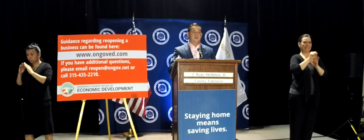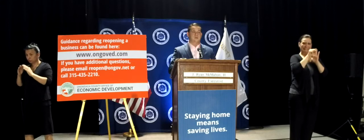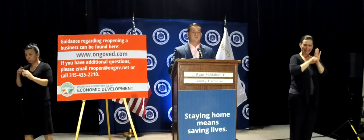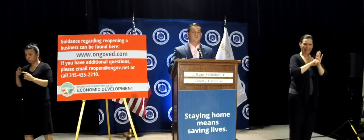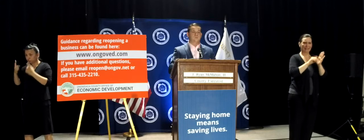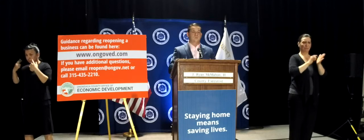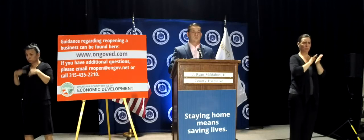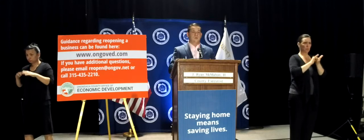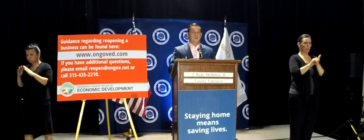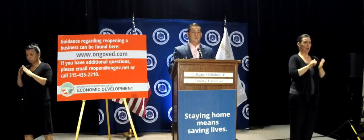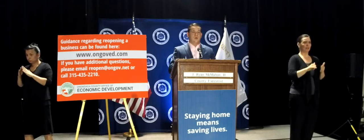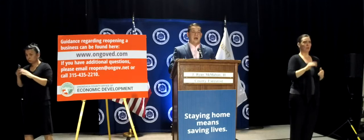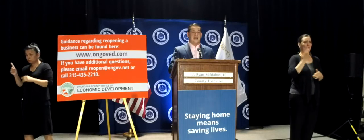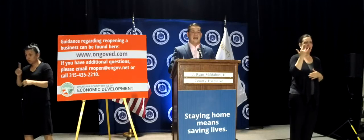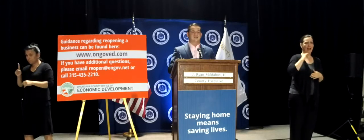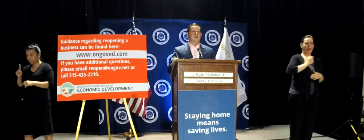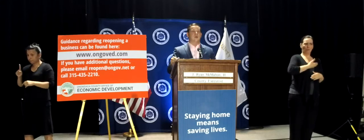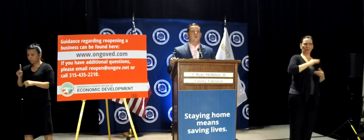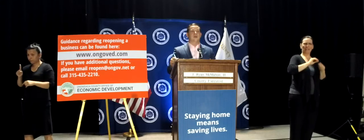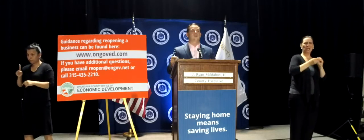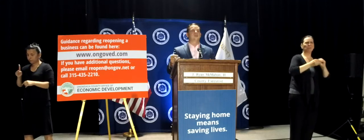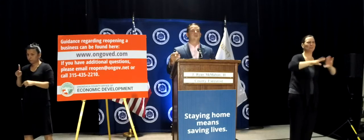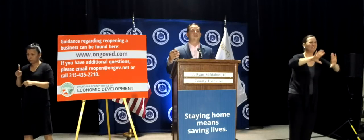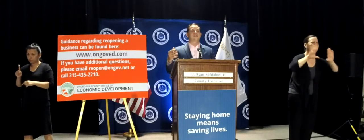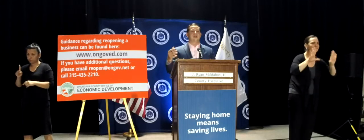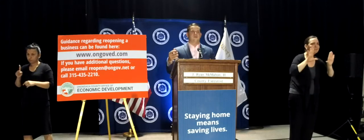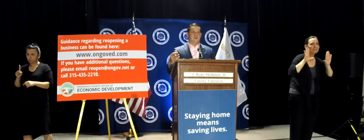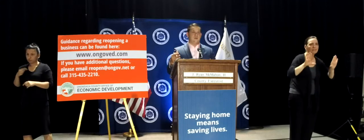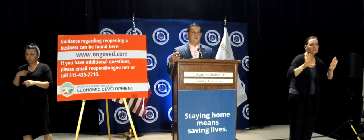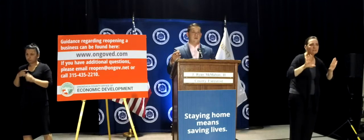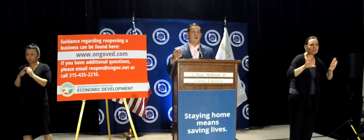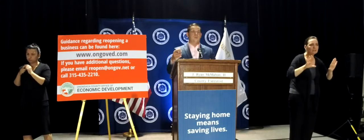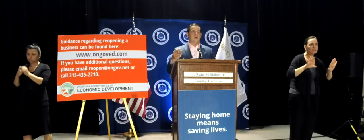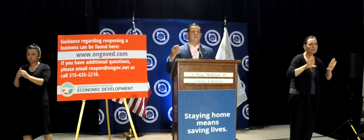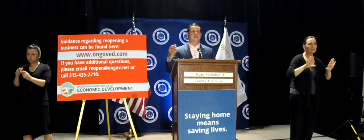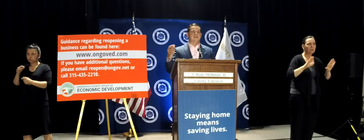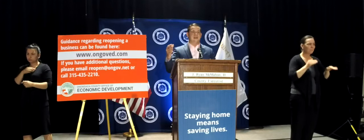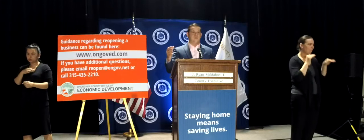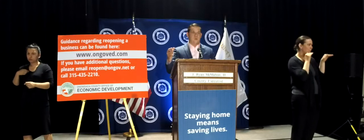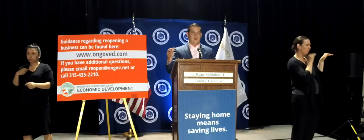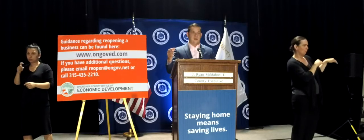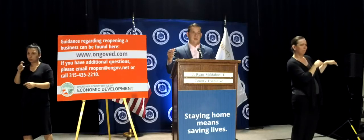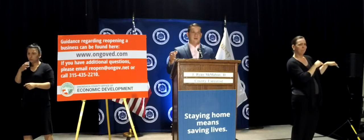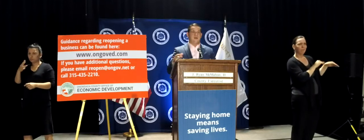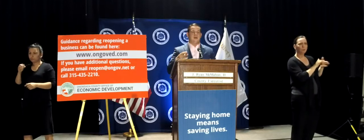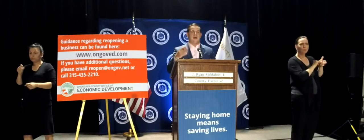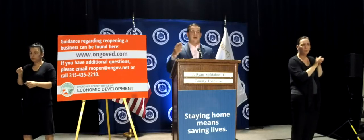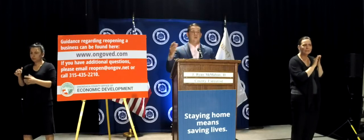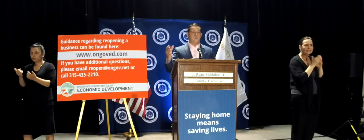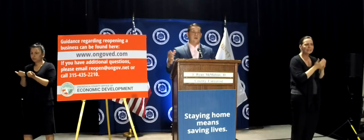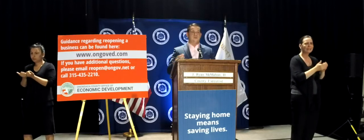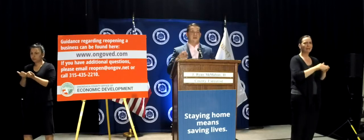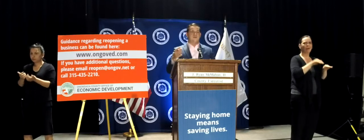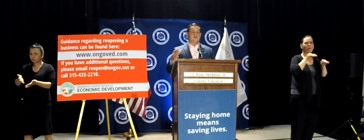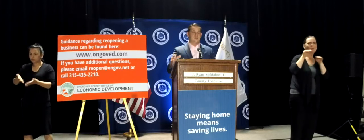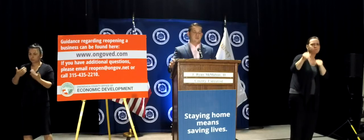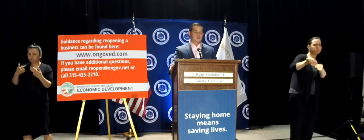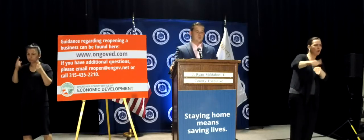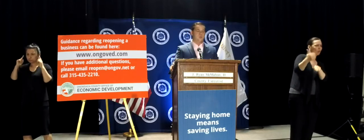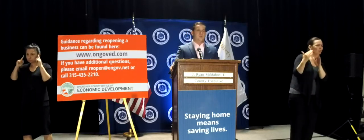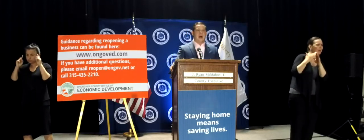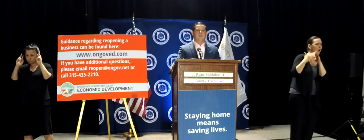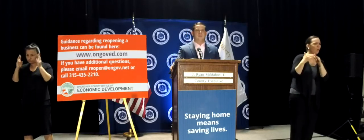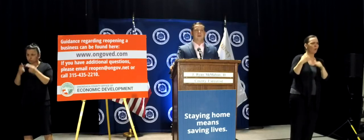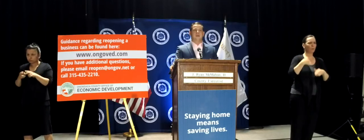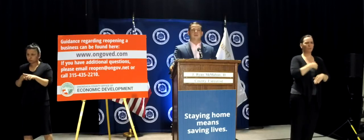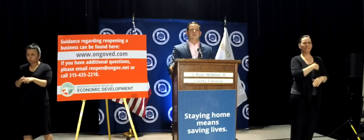talk about this. I ask her, what can we do safely and open up in a safe way? And we have these conversations.